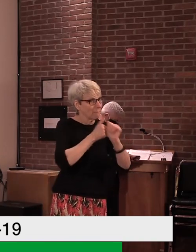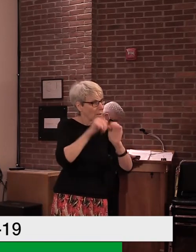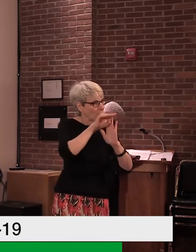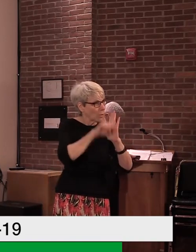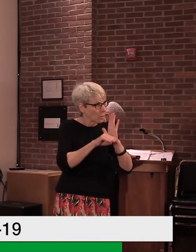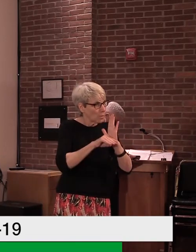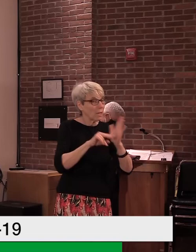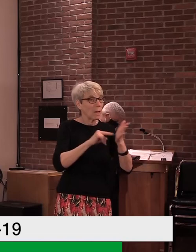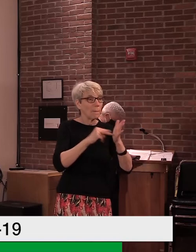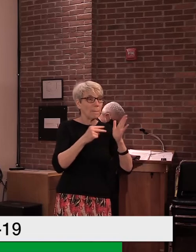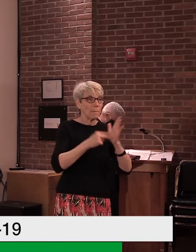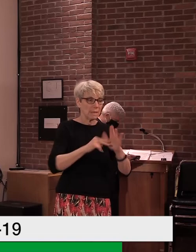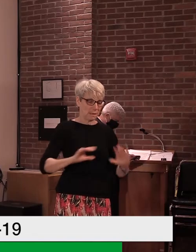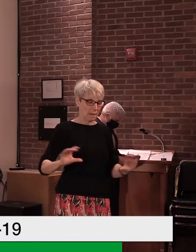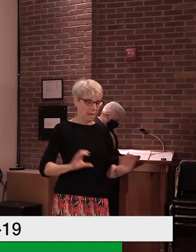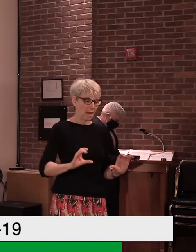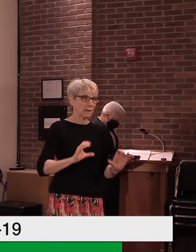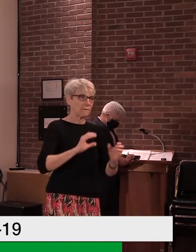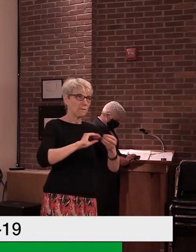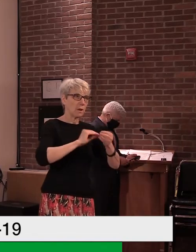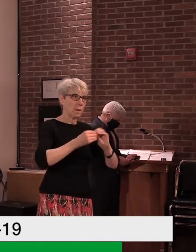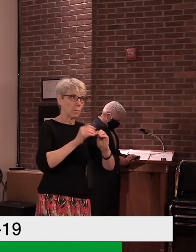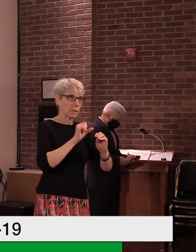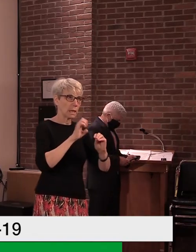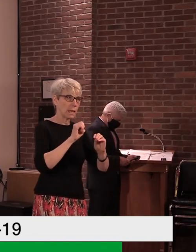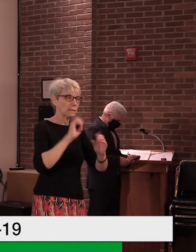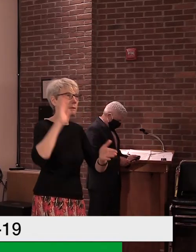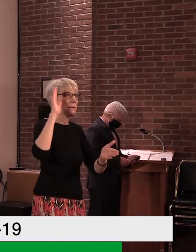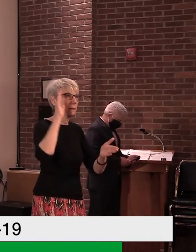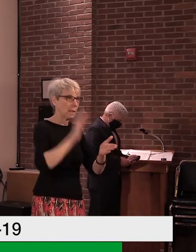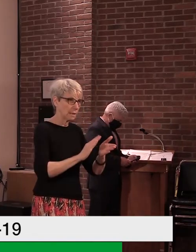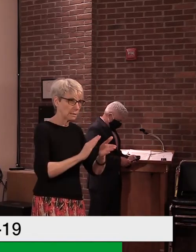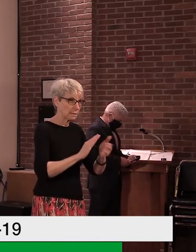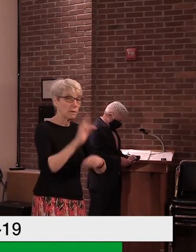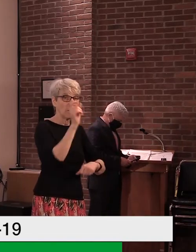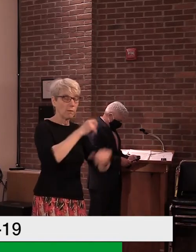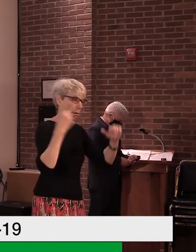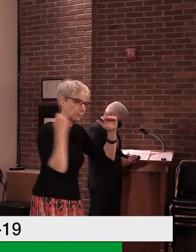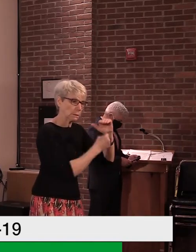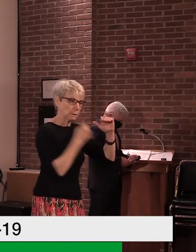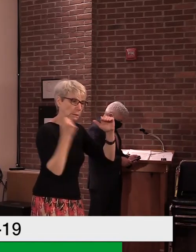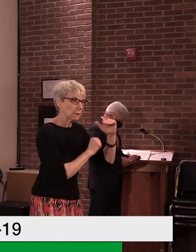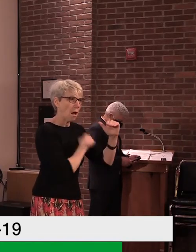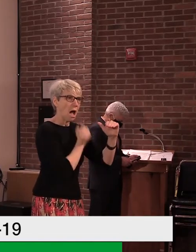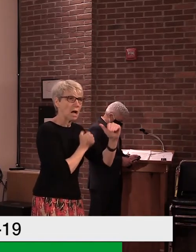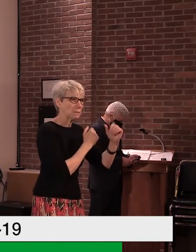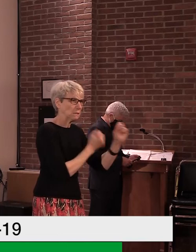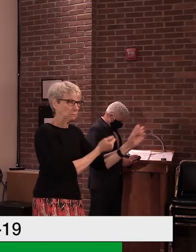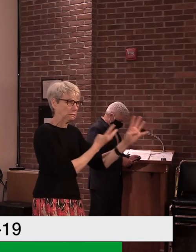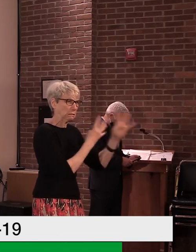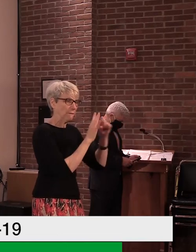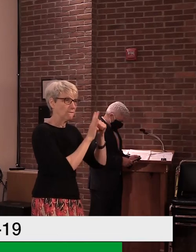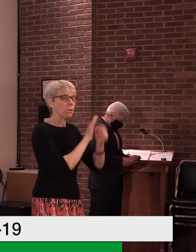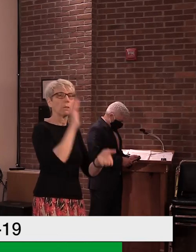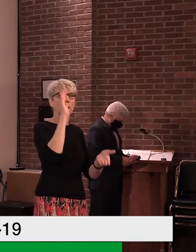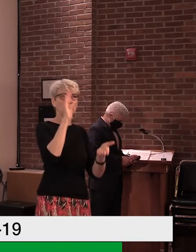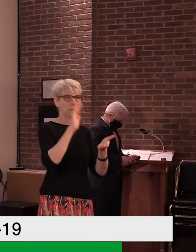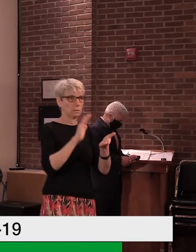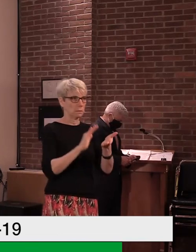less active cases, which means less opportunity for hospitalizations and serious life-threatening illness.